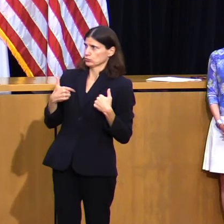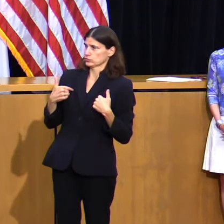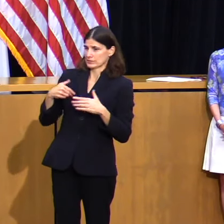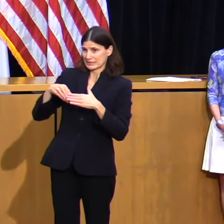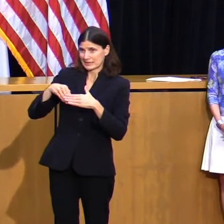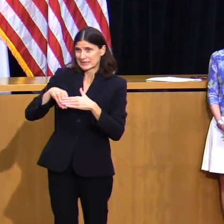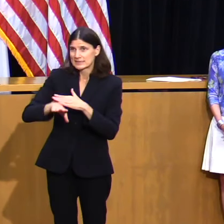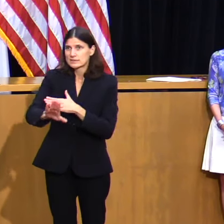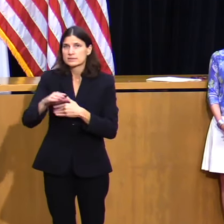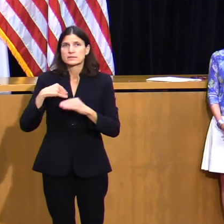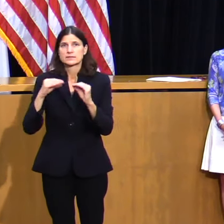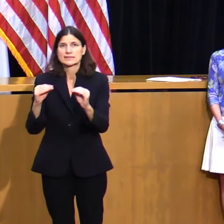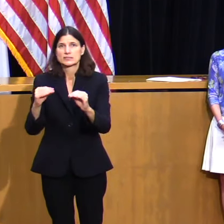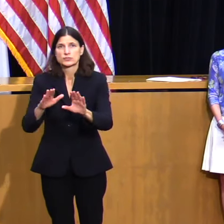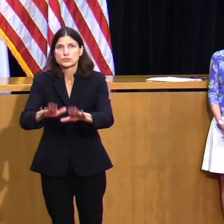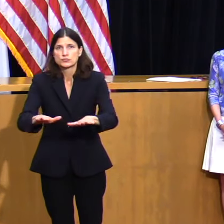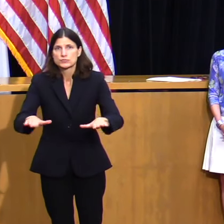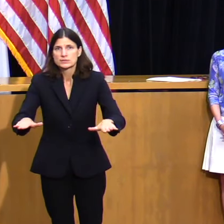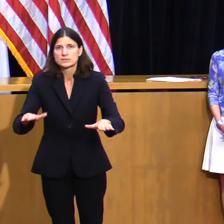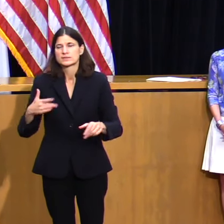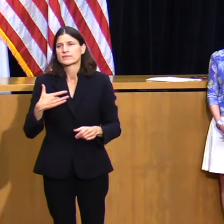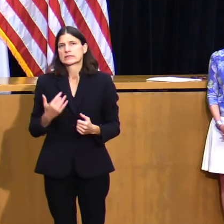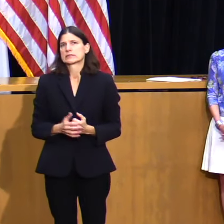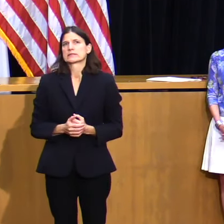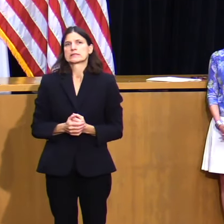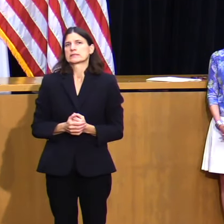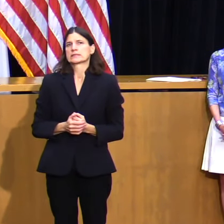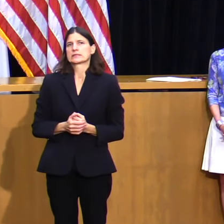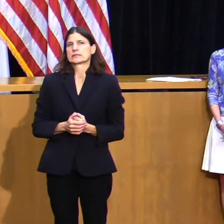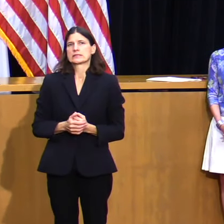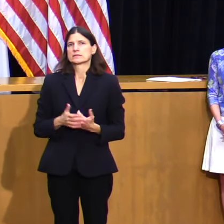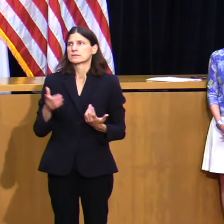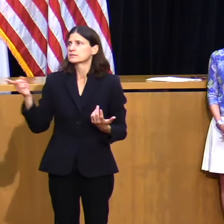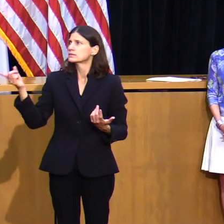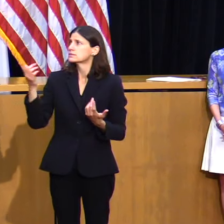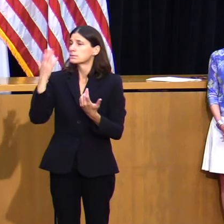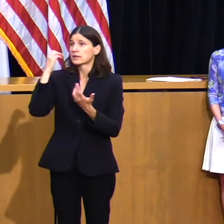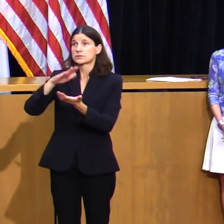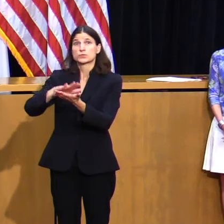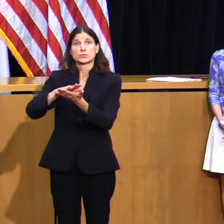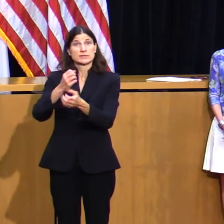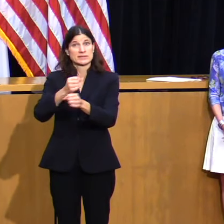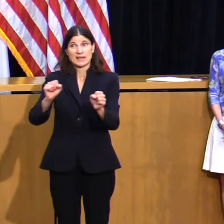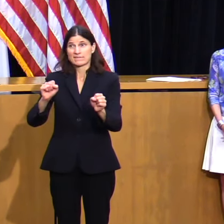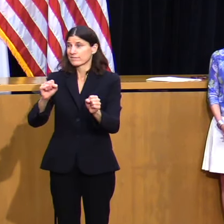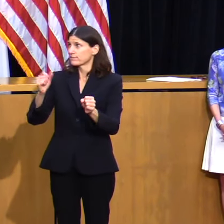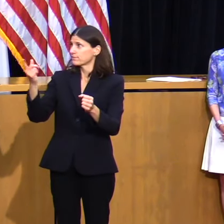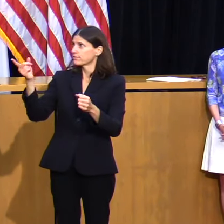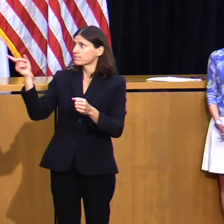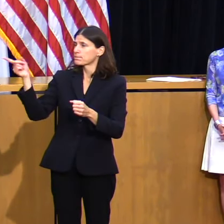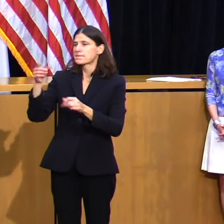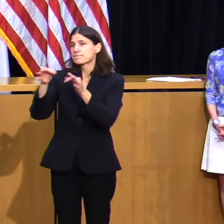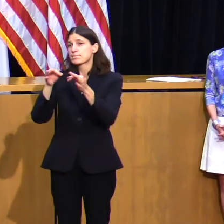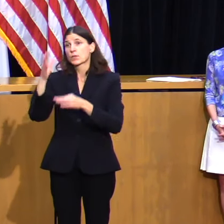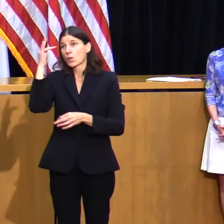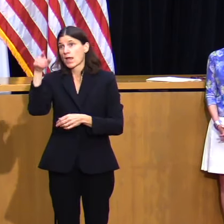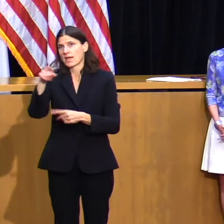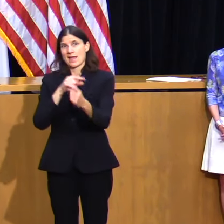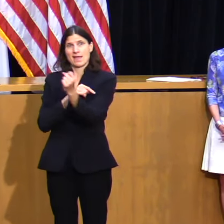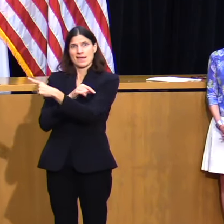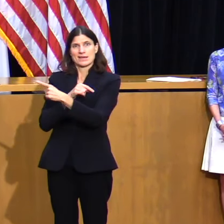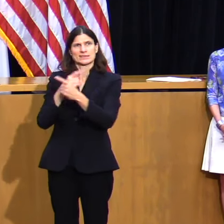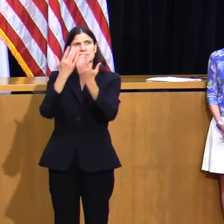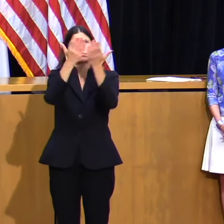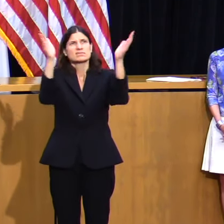for HVAC, etc. So I would urge everybody to take a look at the statement that was issued by the Amherst-Pelham School Committee